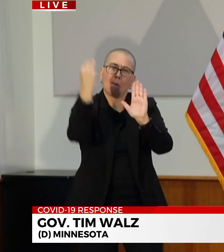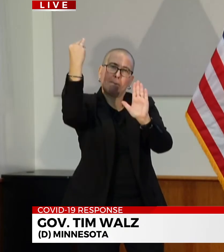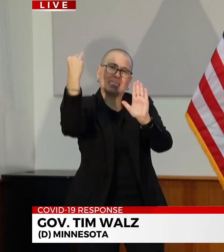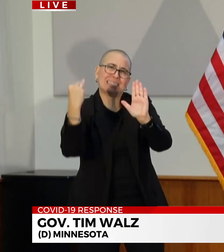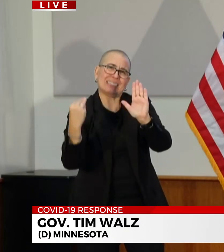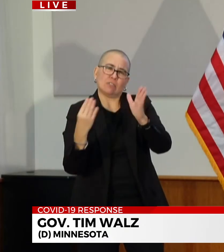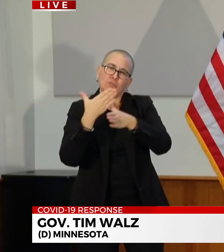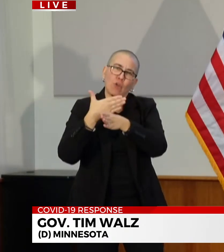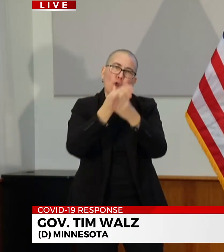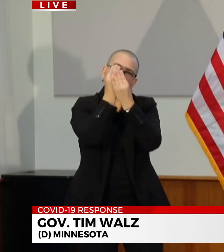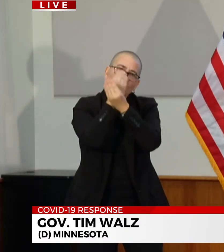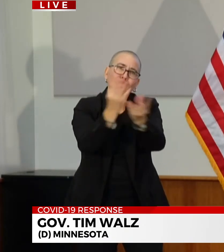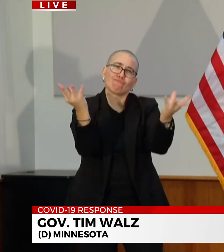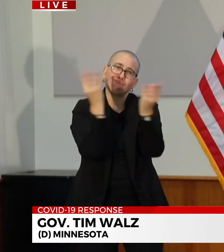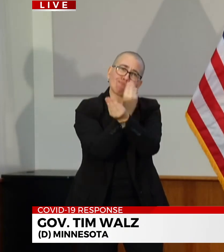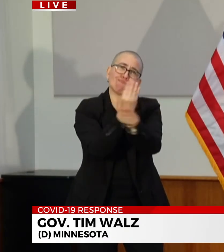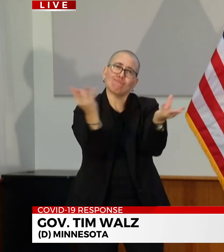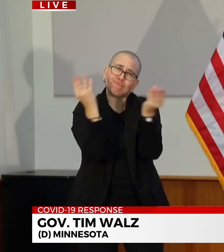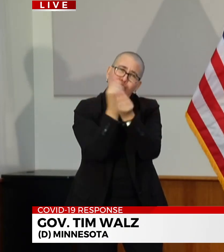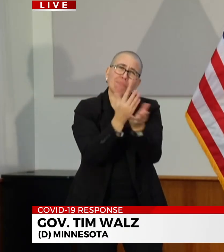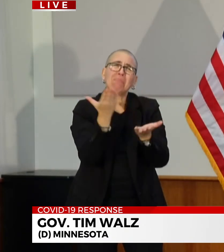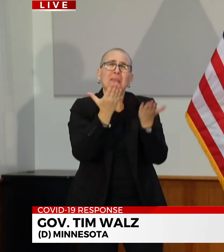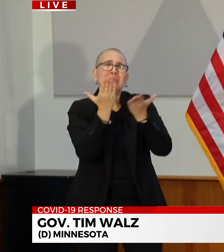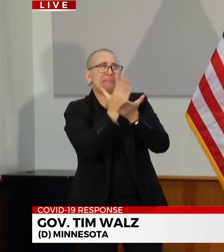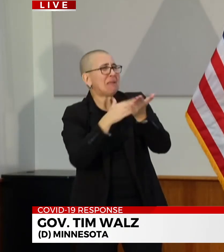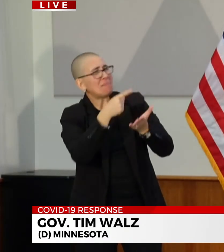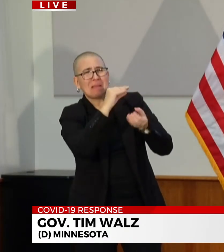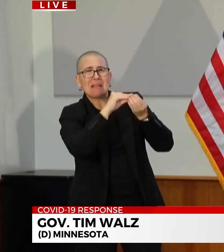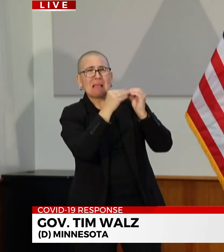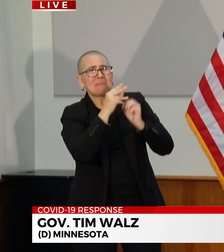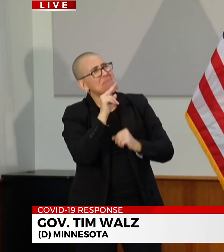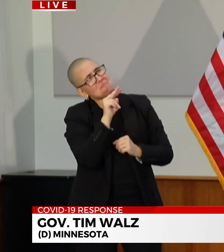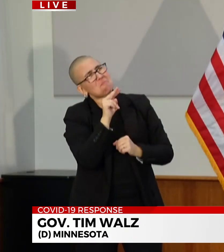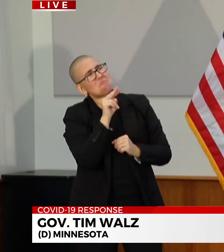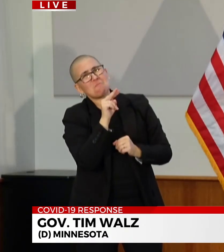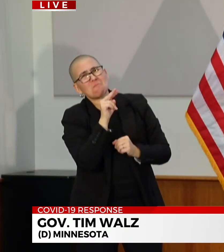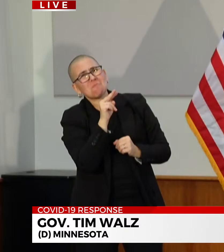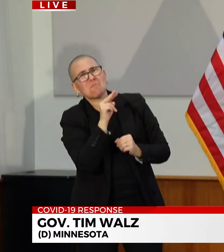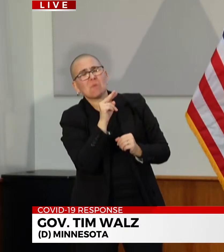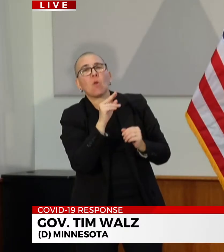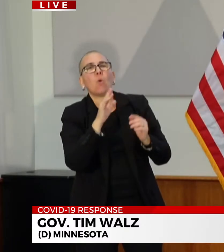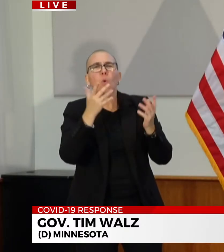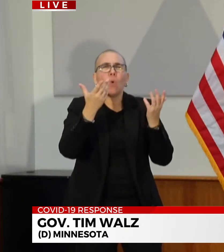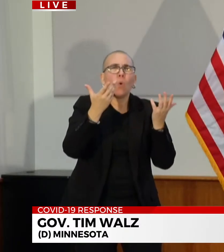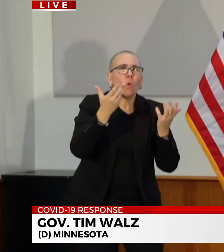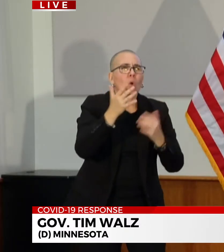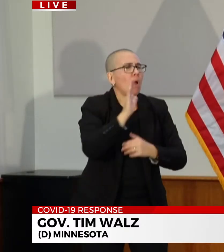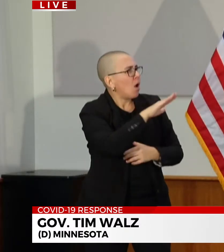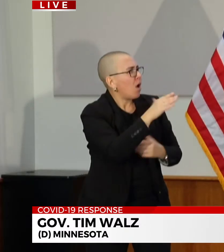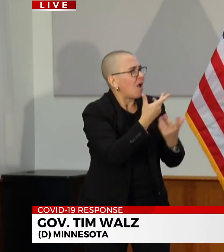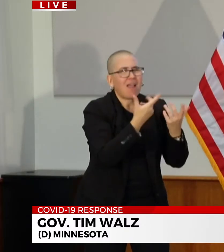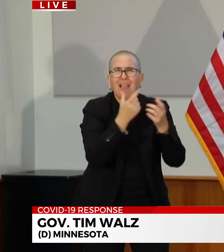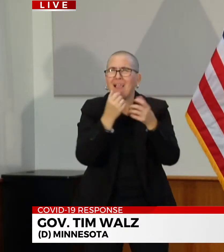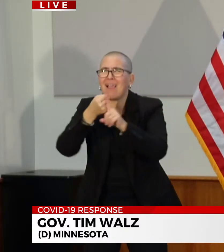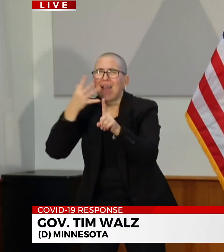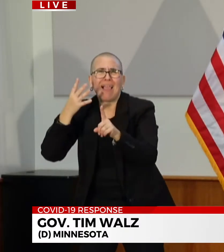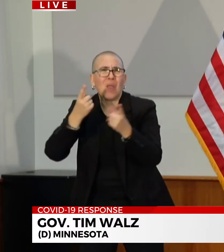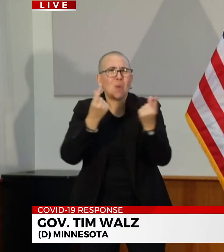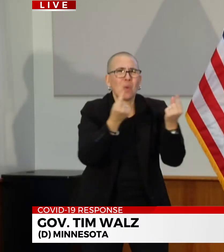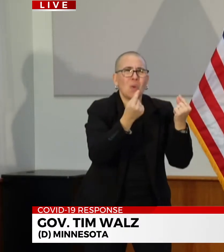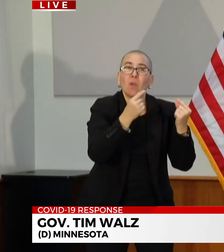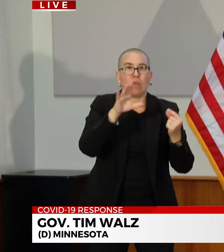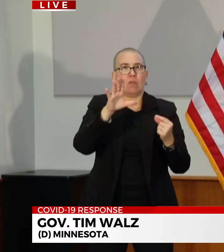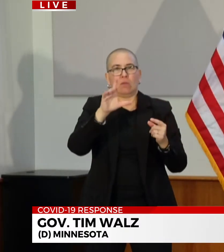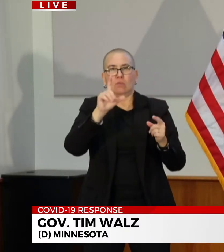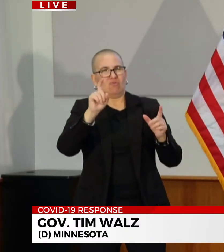some of the debates about looking at this data, what did you do about it? And the question would be, as the questions we should be answering